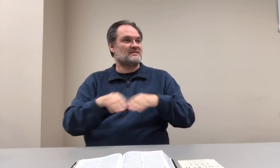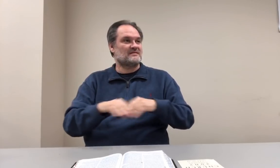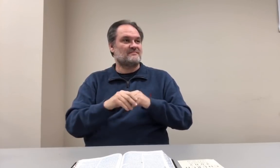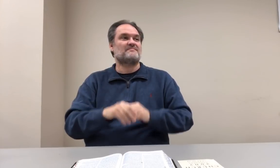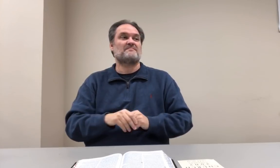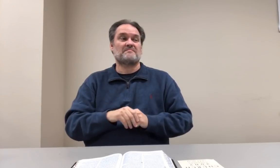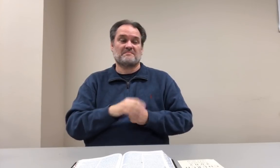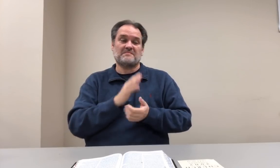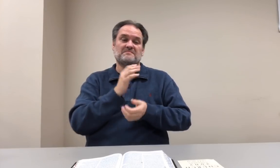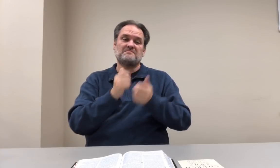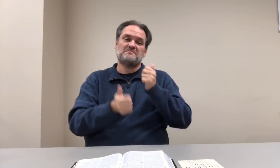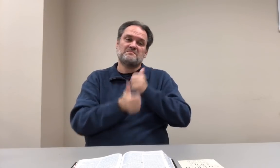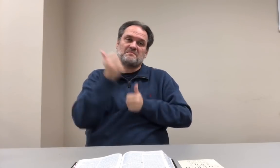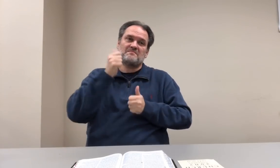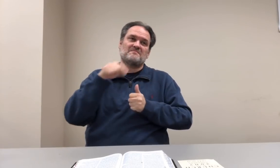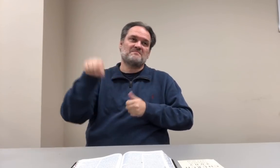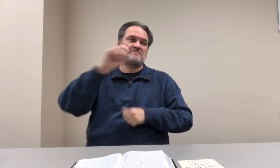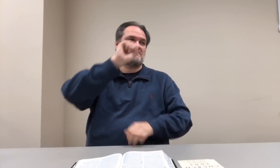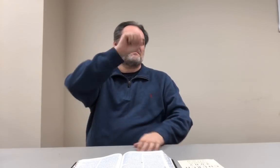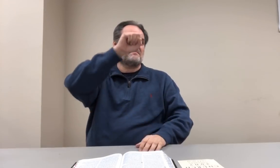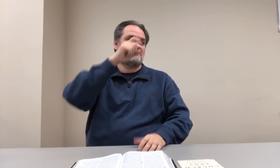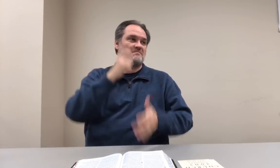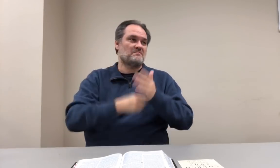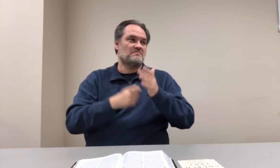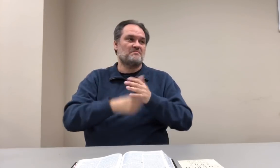Look at this text, Psalm 102.